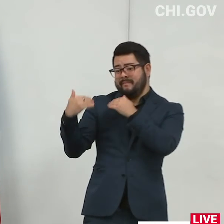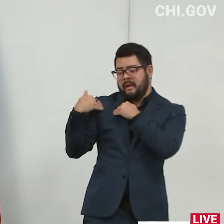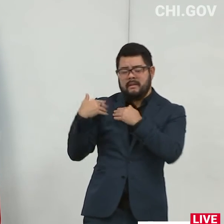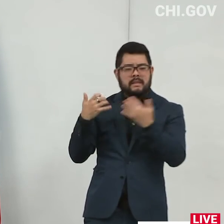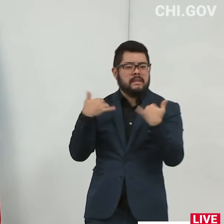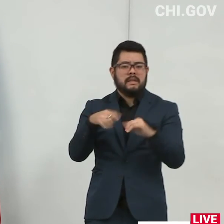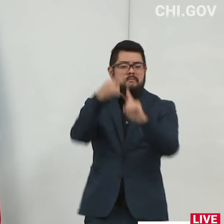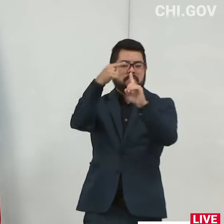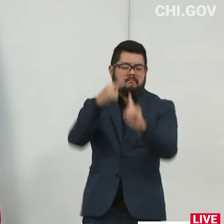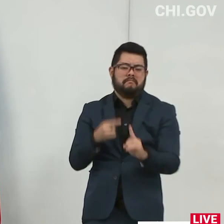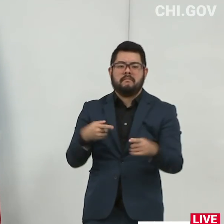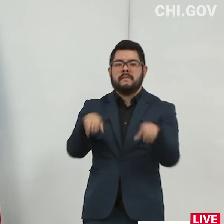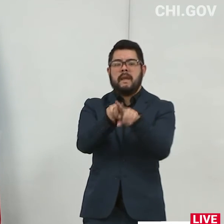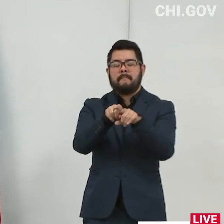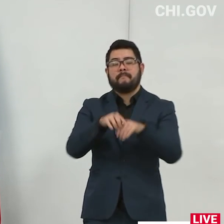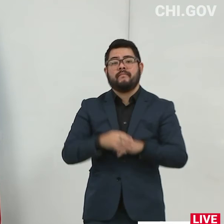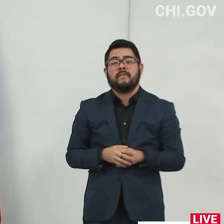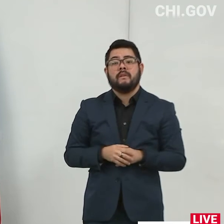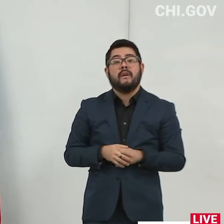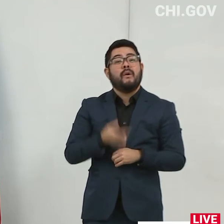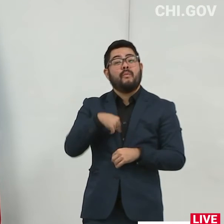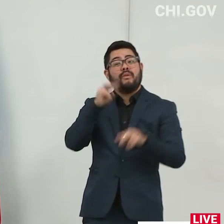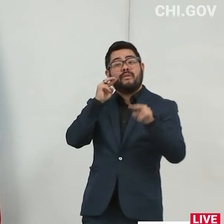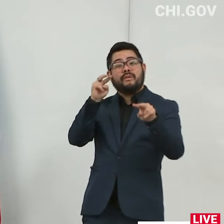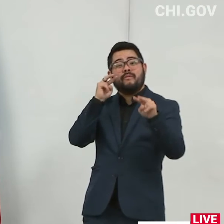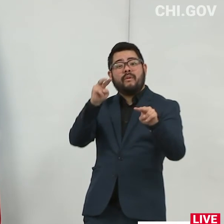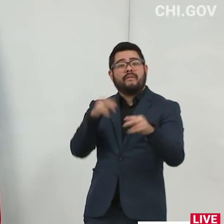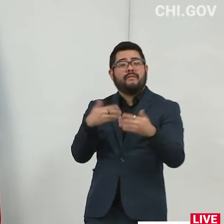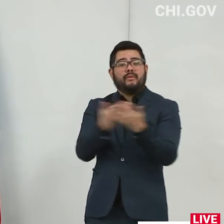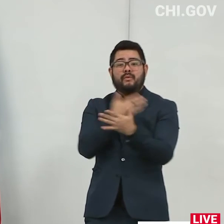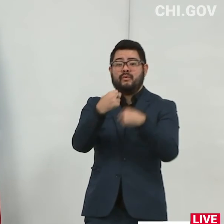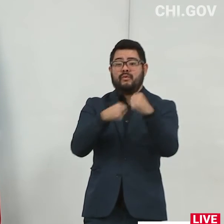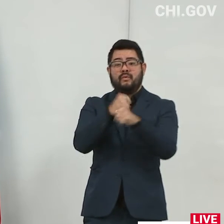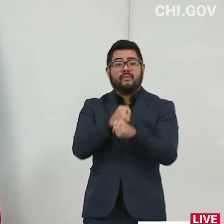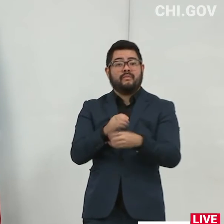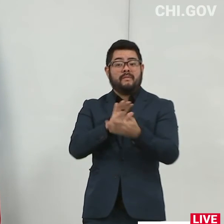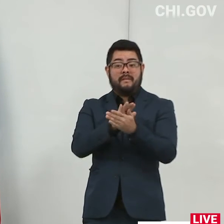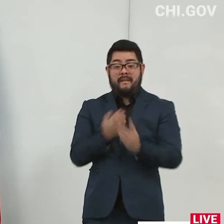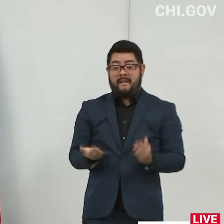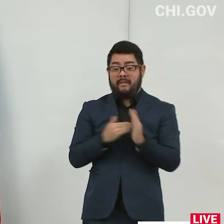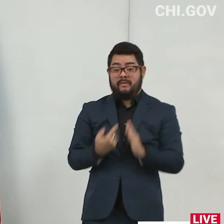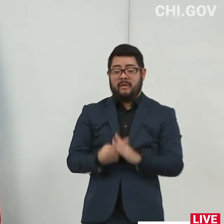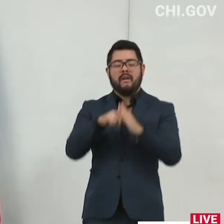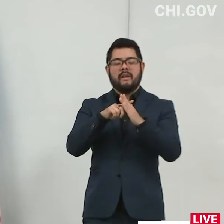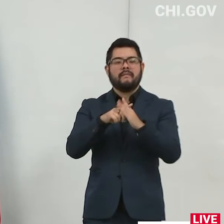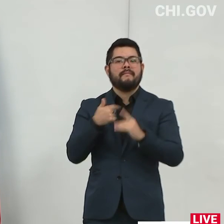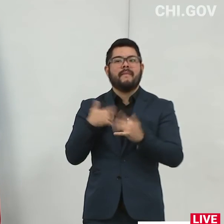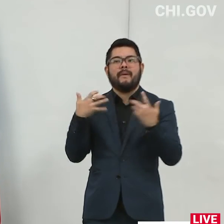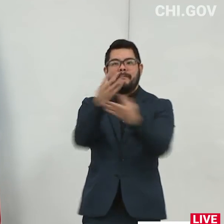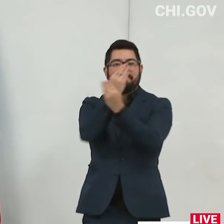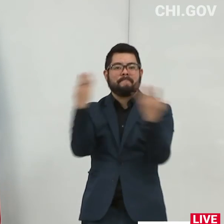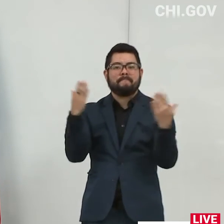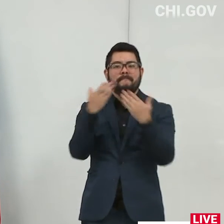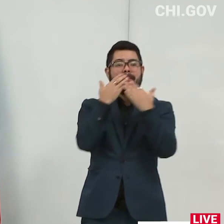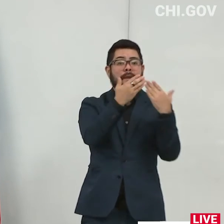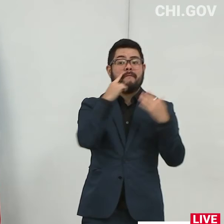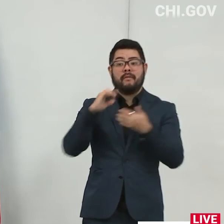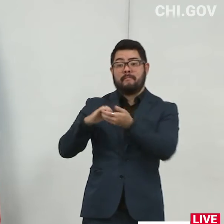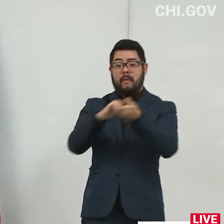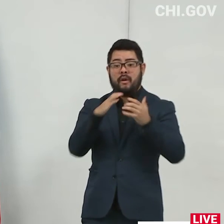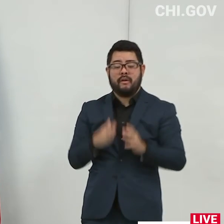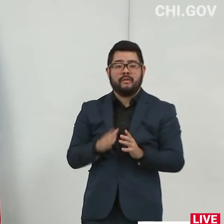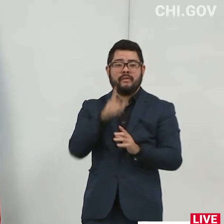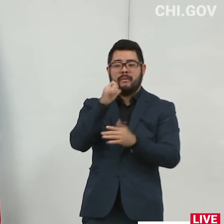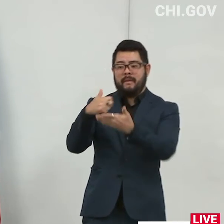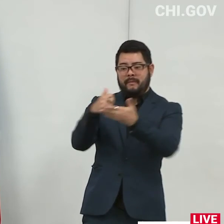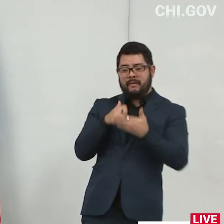same. We're looking forward to the start of another successful school year, and I want to thank all of our partners that have played a role in helping our kids